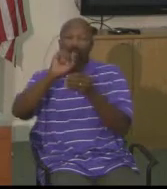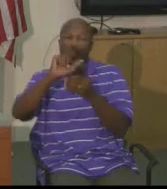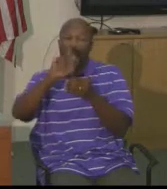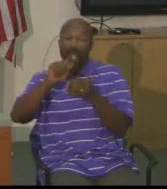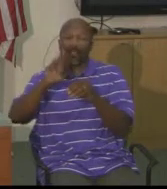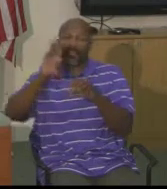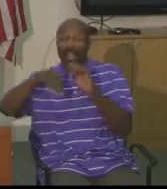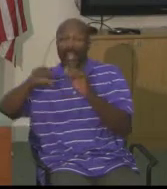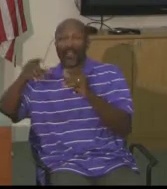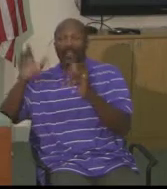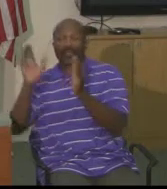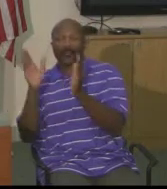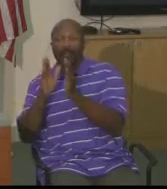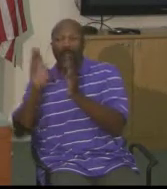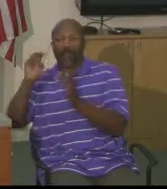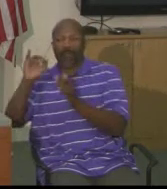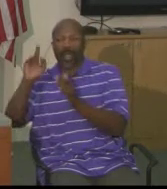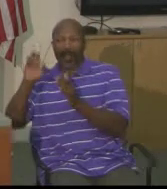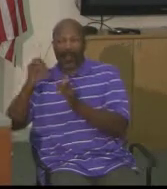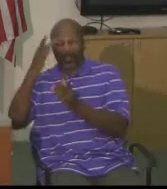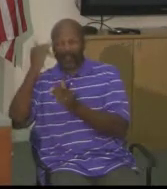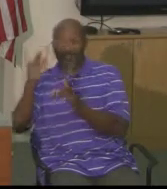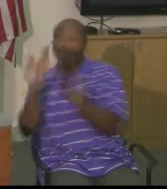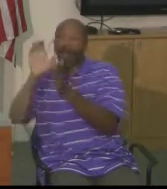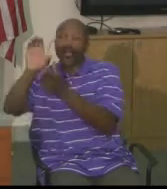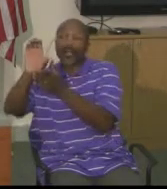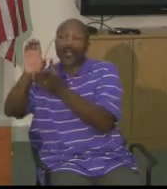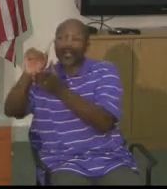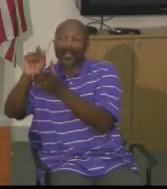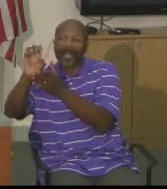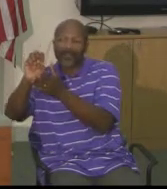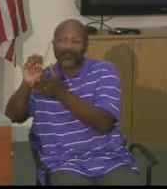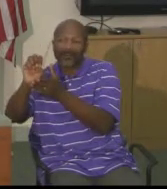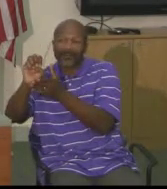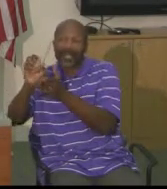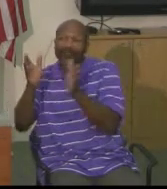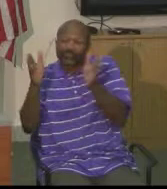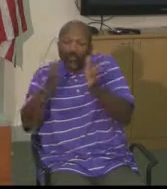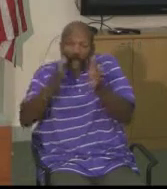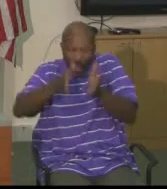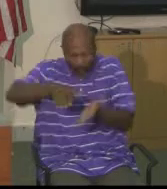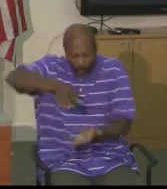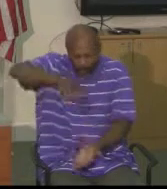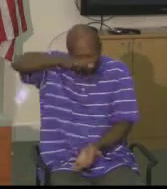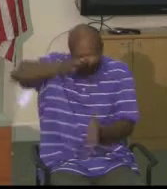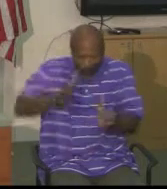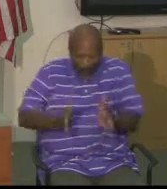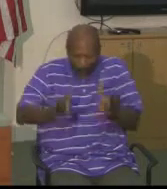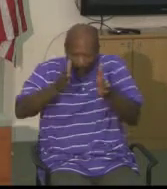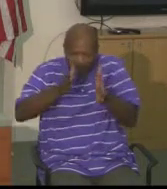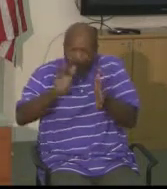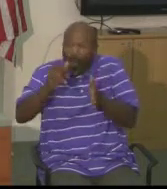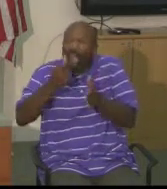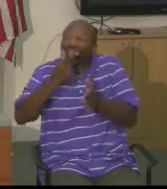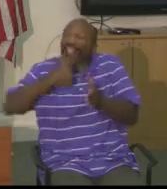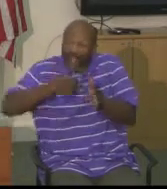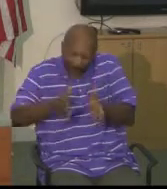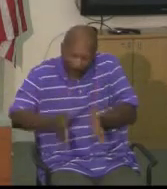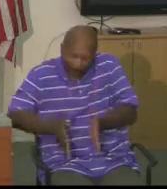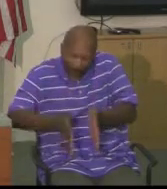micro ATX card because it's shorter. It's designed also. Or I want to make a